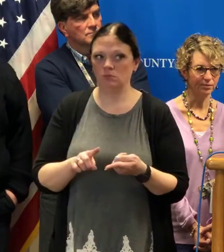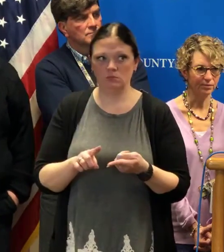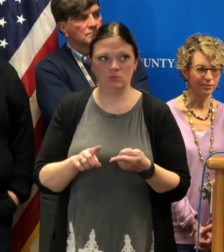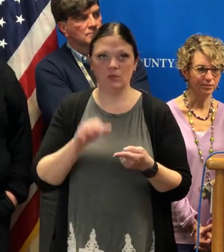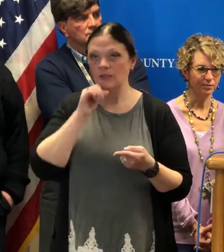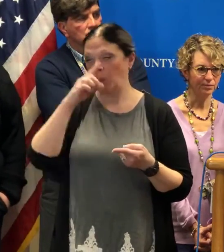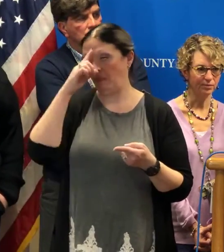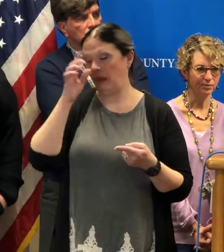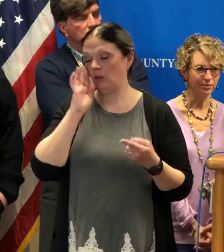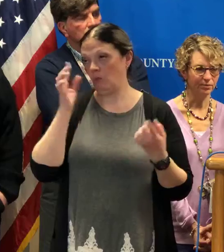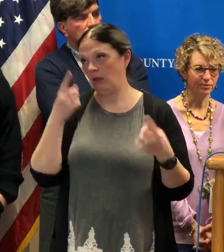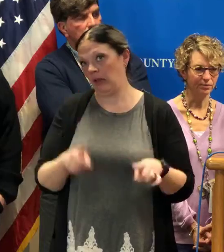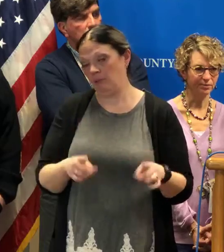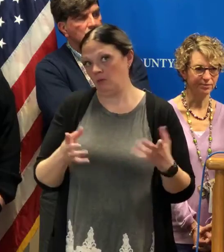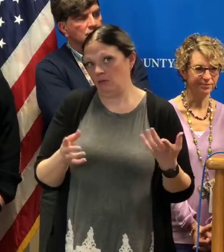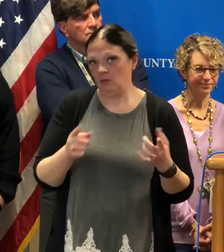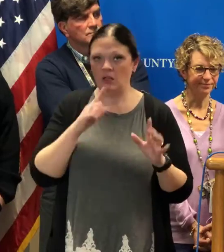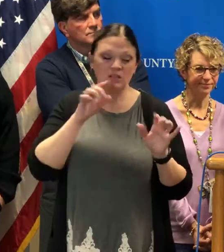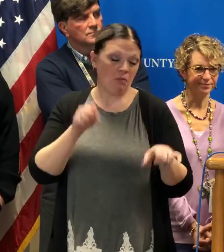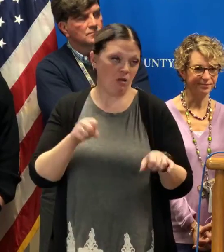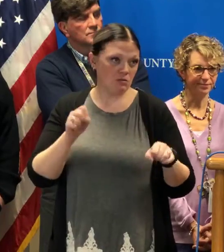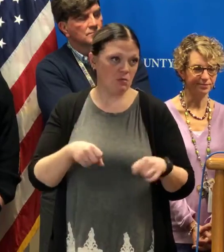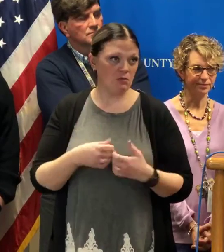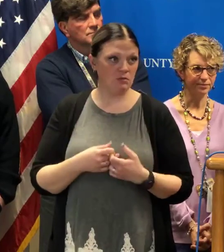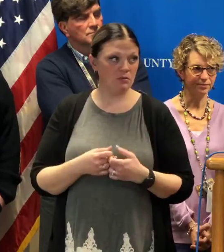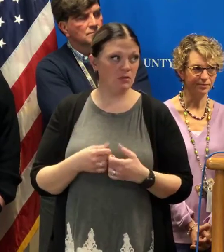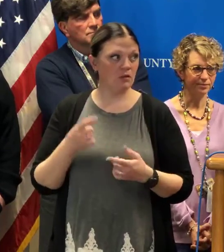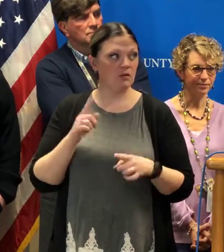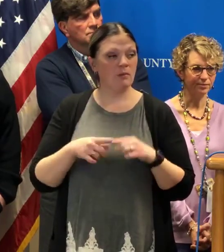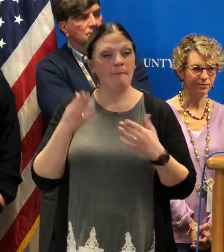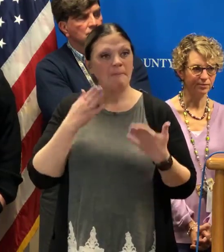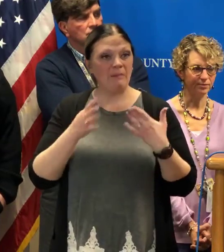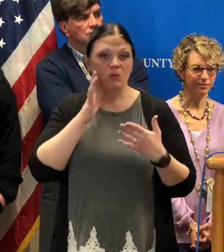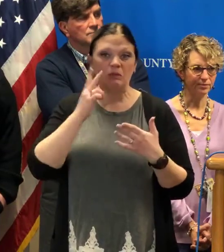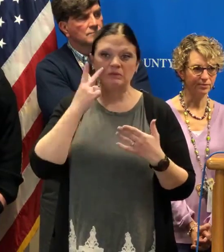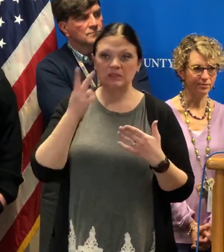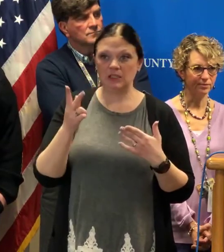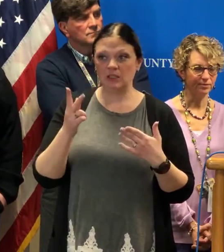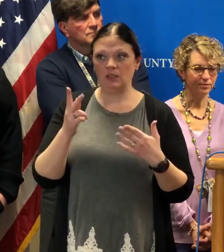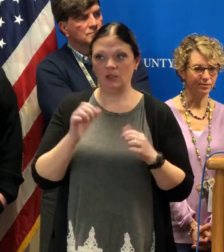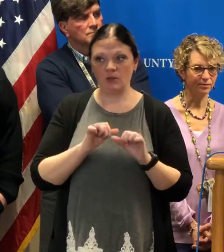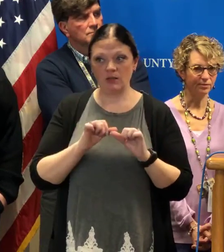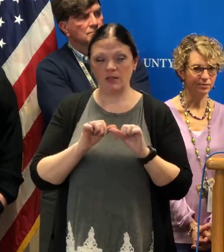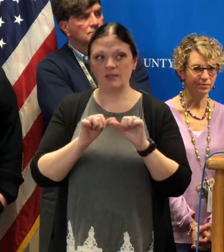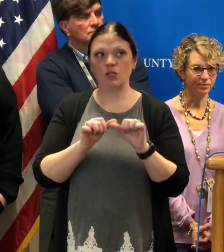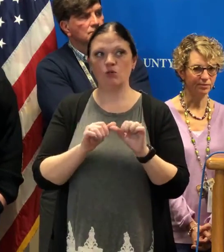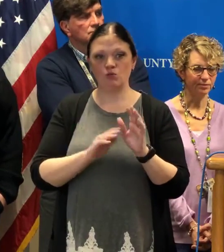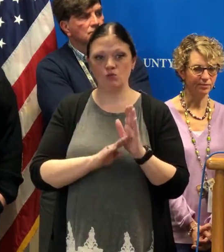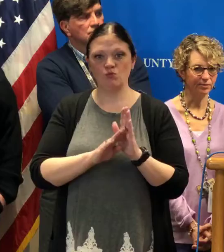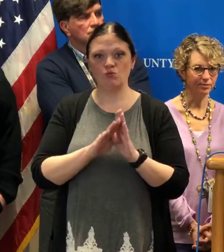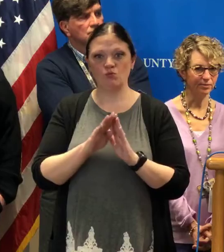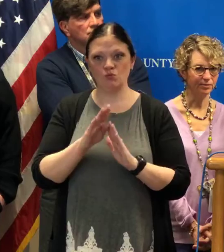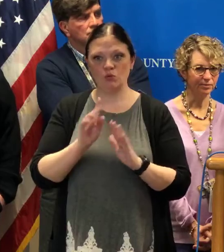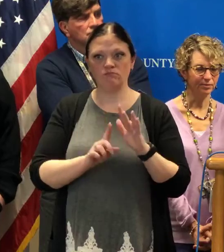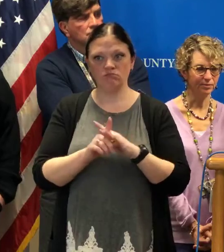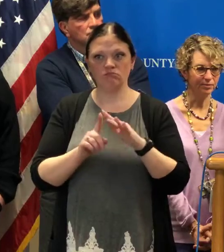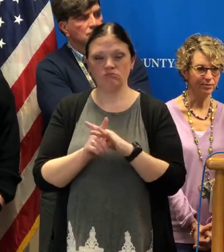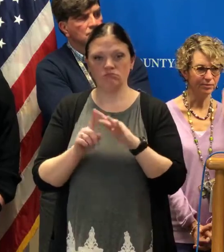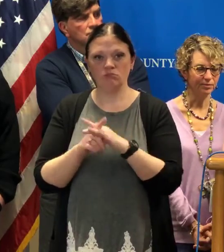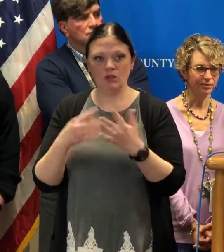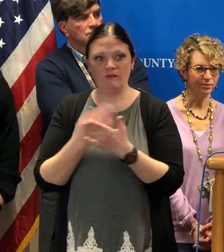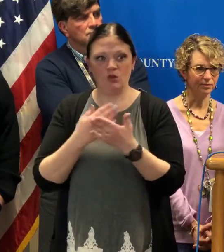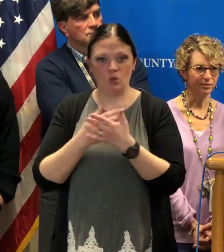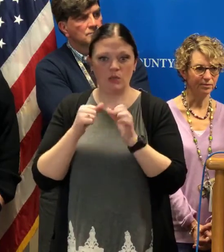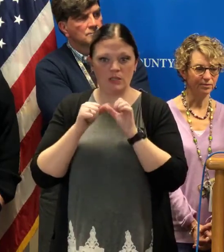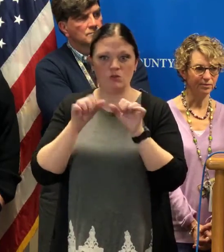think that's going to happen. It's possible. But I think what we're going to see is we're going to see that continued upward climb of new cases and being continually